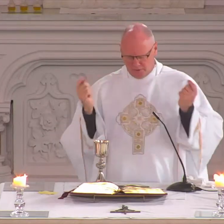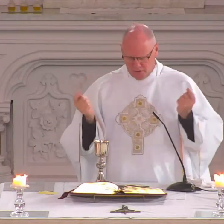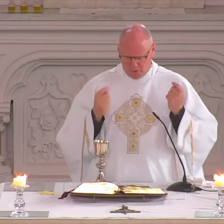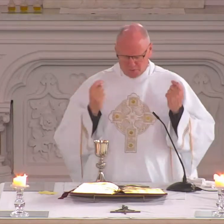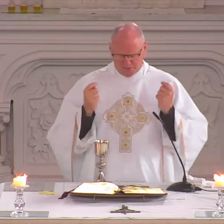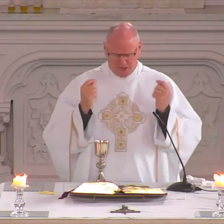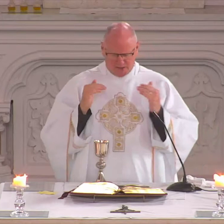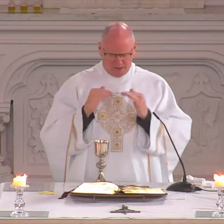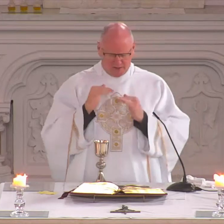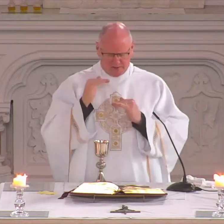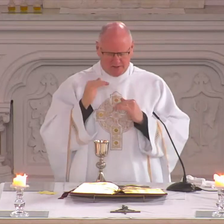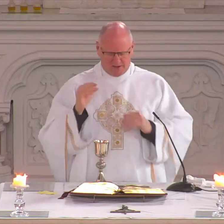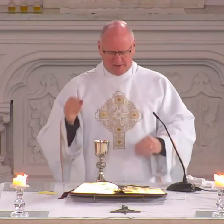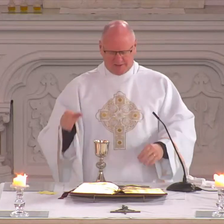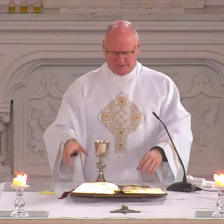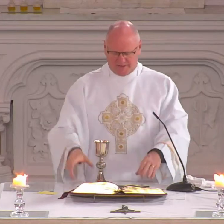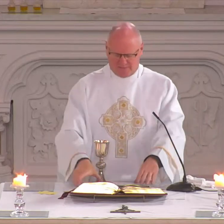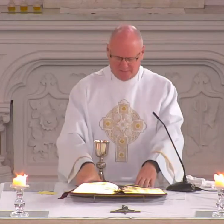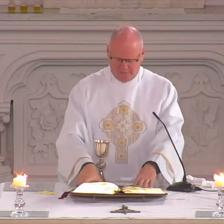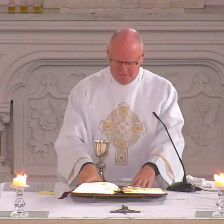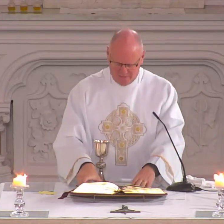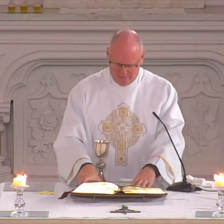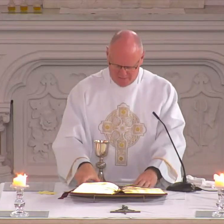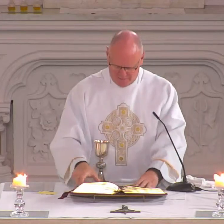Lord. Hosanna in the highest.